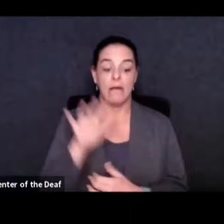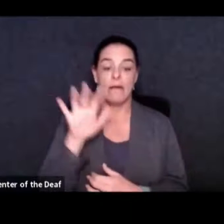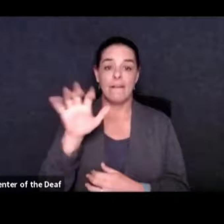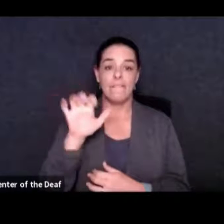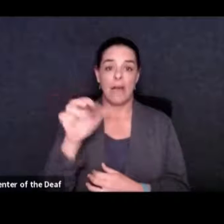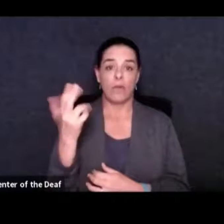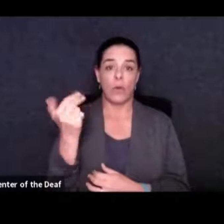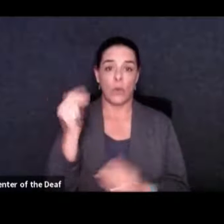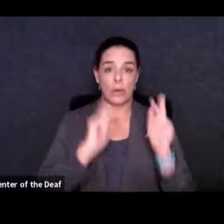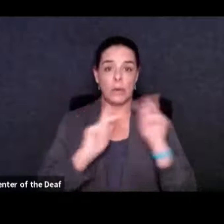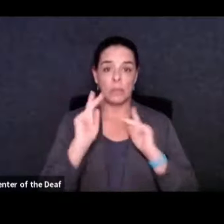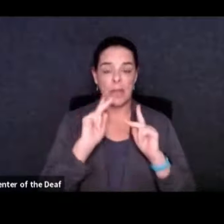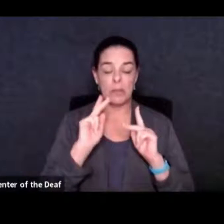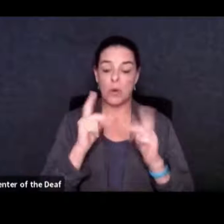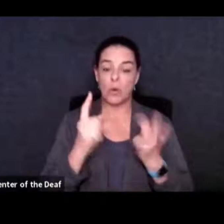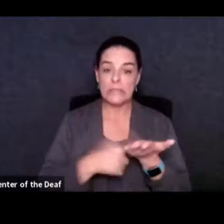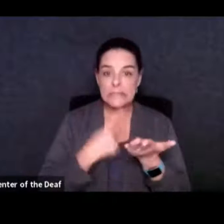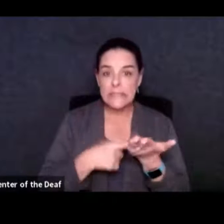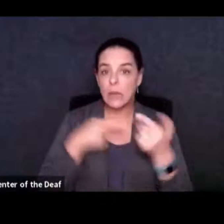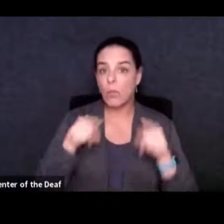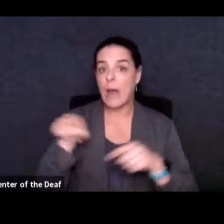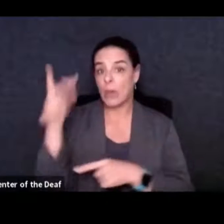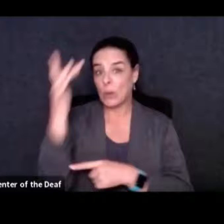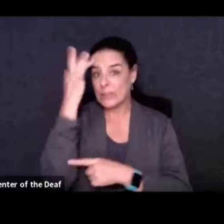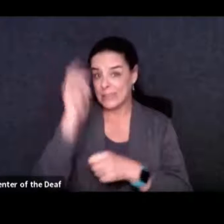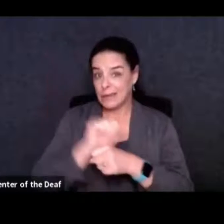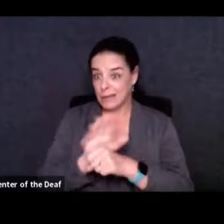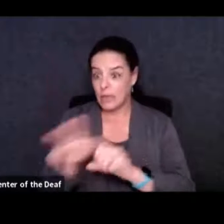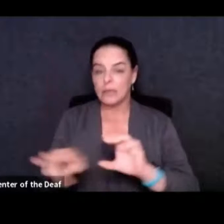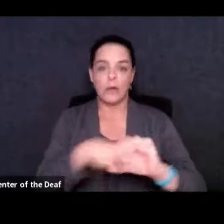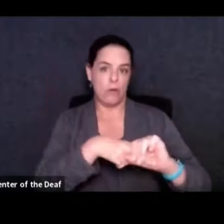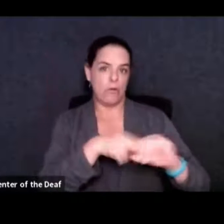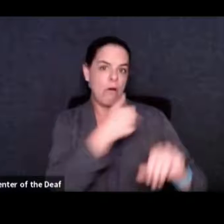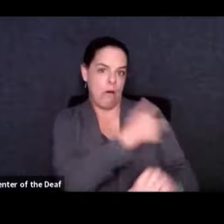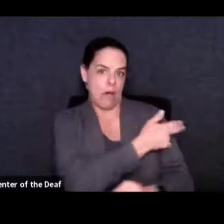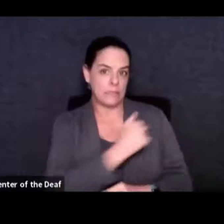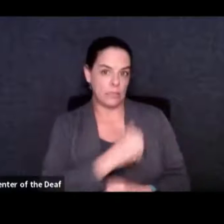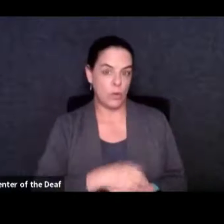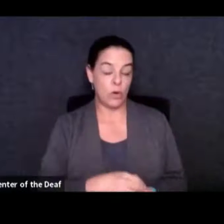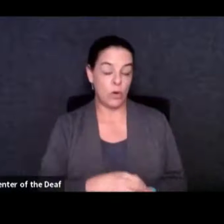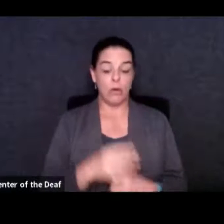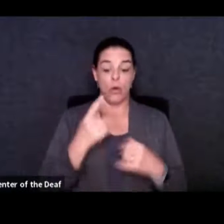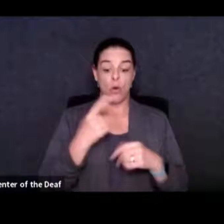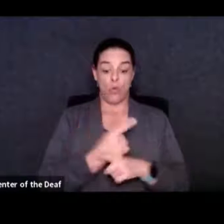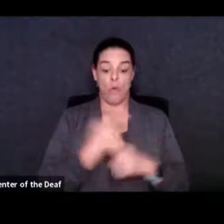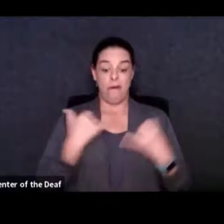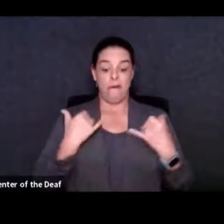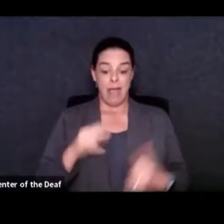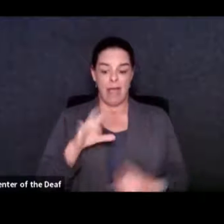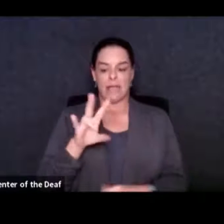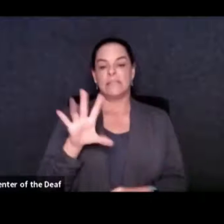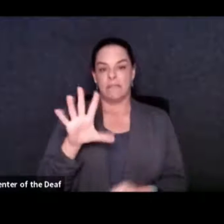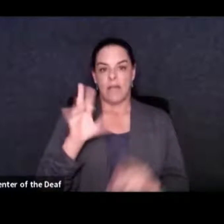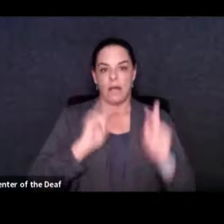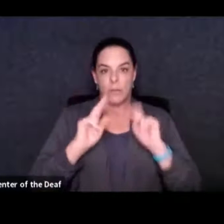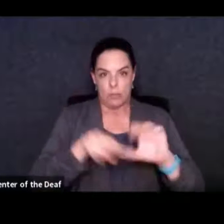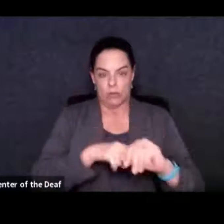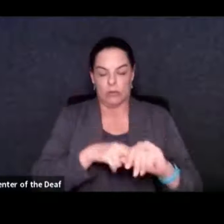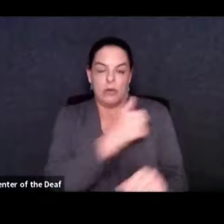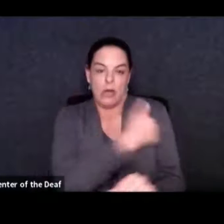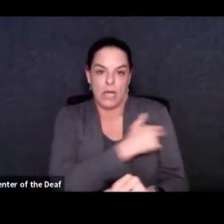513 individuals have been hospitalized at some point in their illness, and 75 Knox County residents are currently